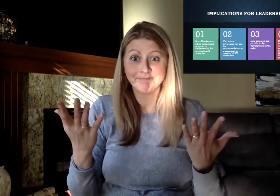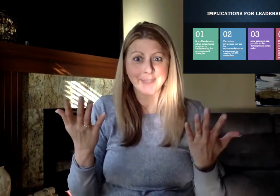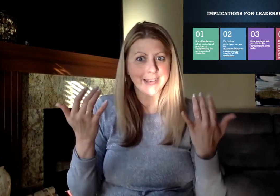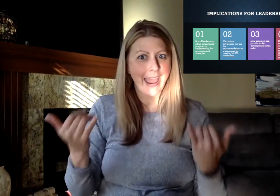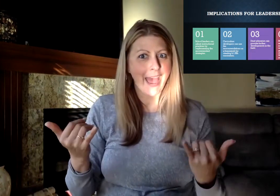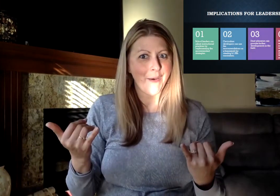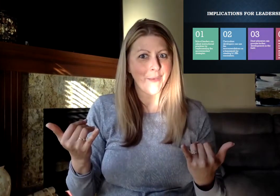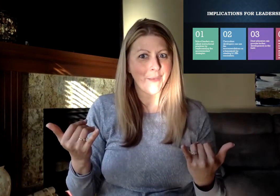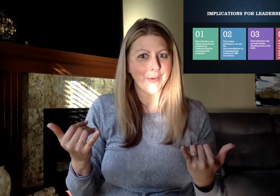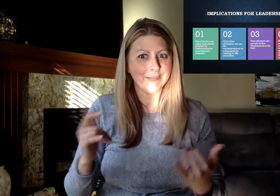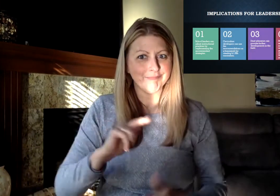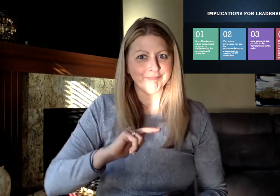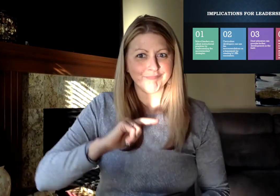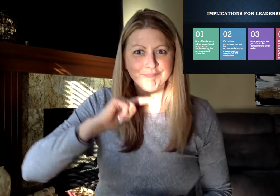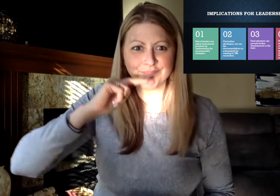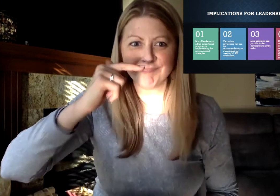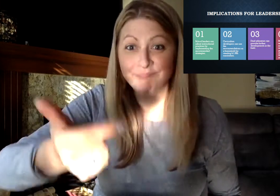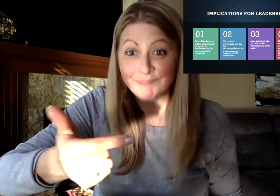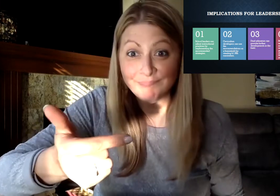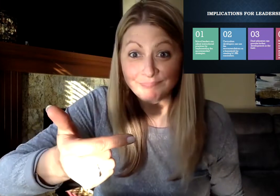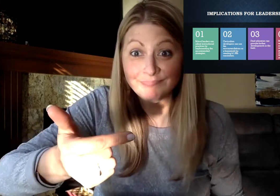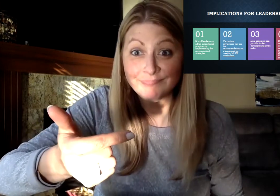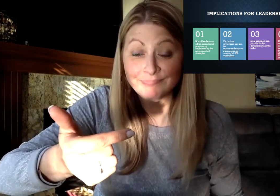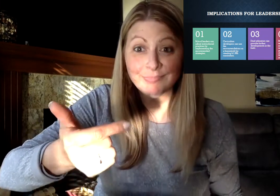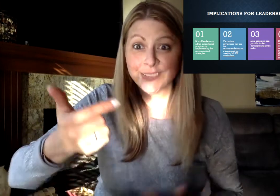Okay, now it's your turn.